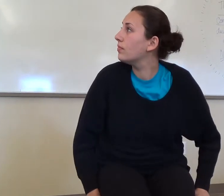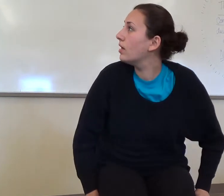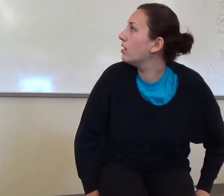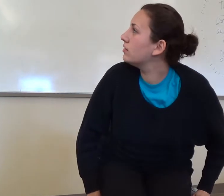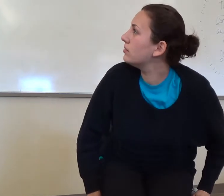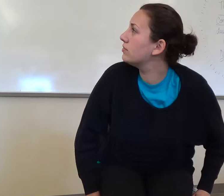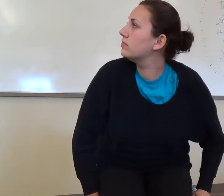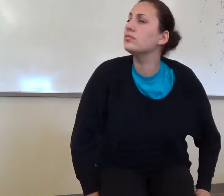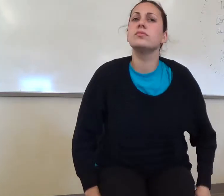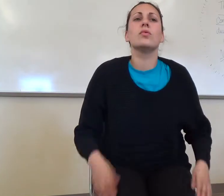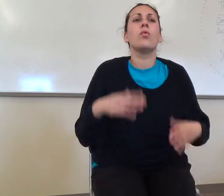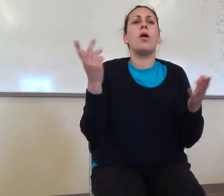what about this one?